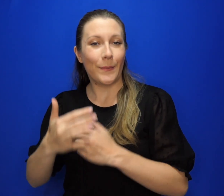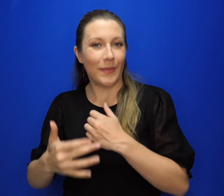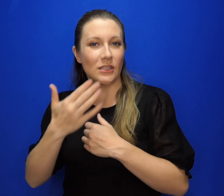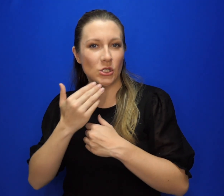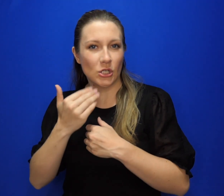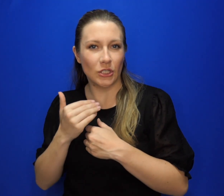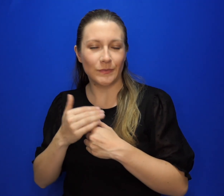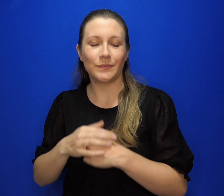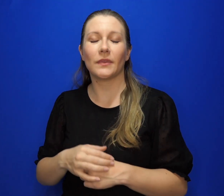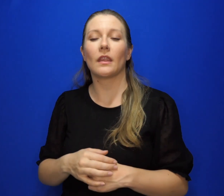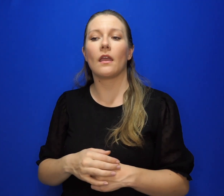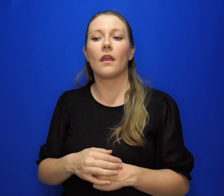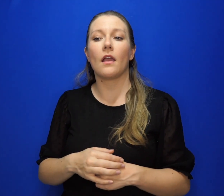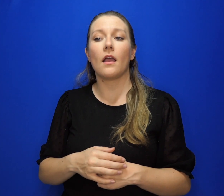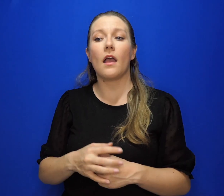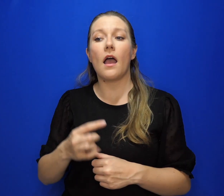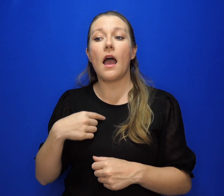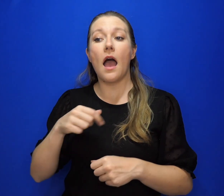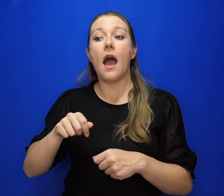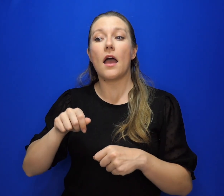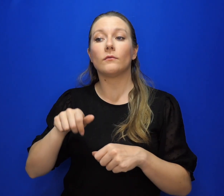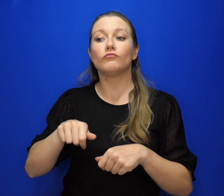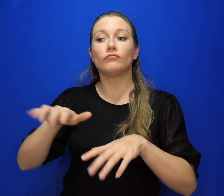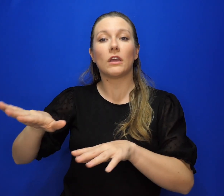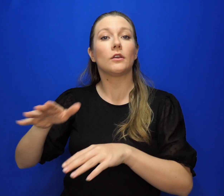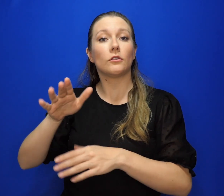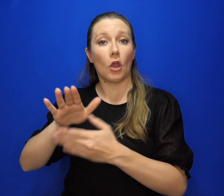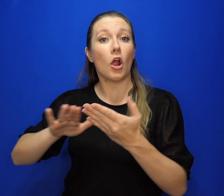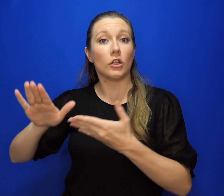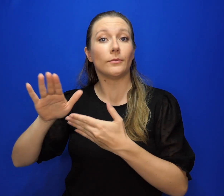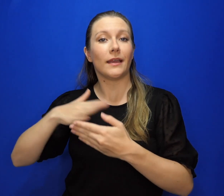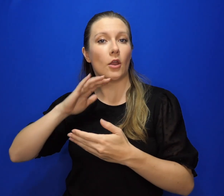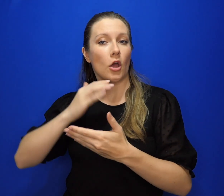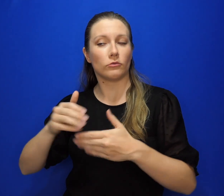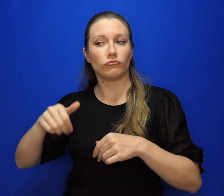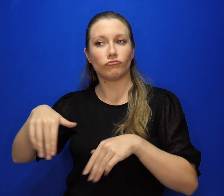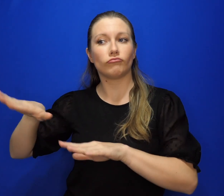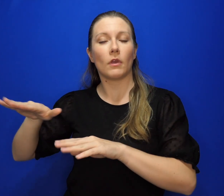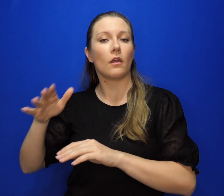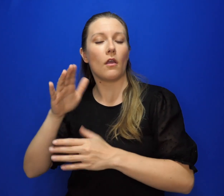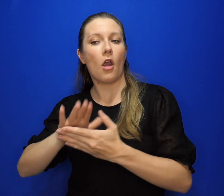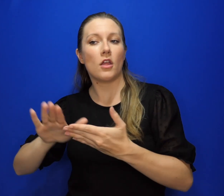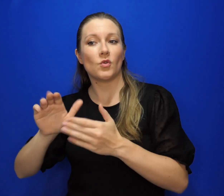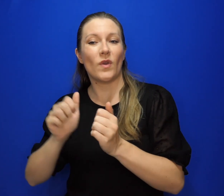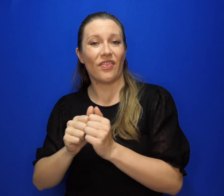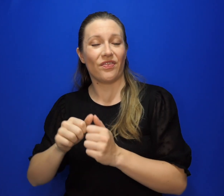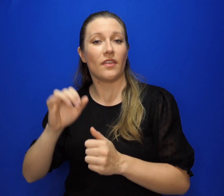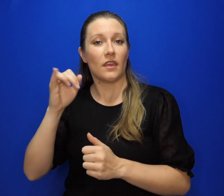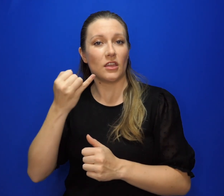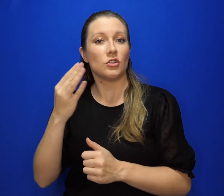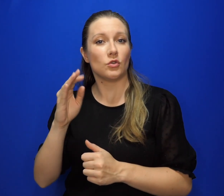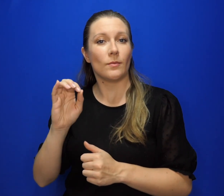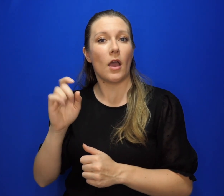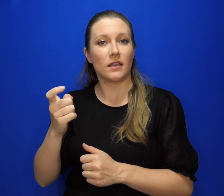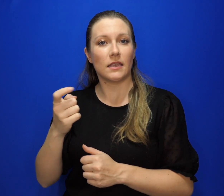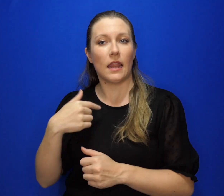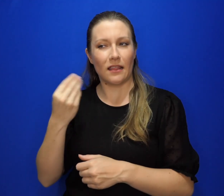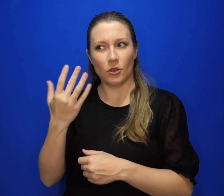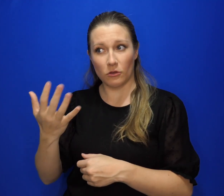I sent her off to college 6 months ago with juice boxes. And I was like, look, when you run out of them, you'll have to buy more. And she hasn't had to